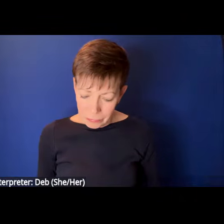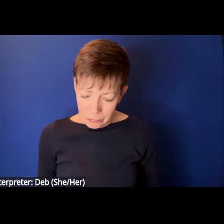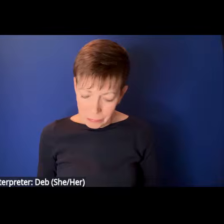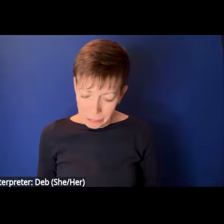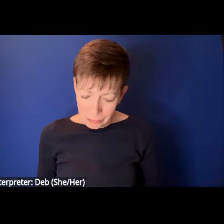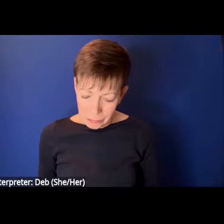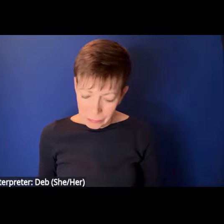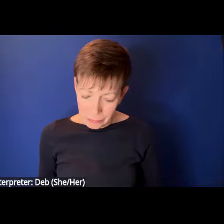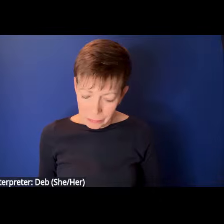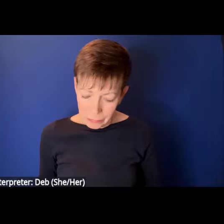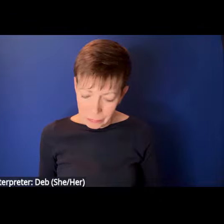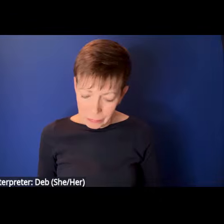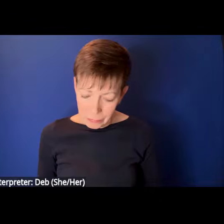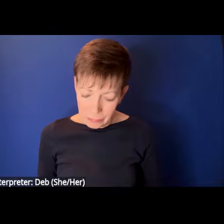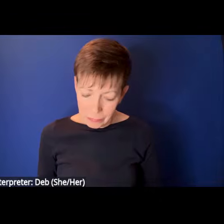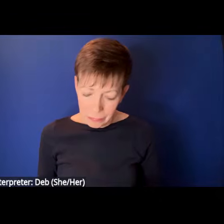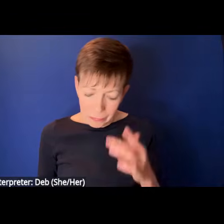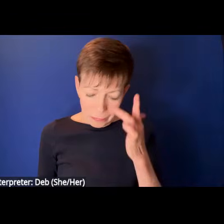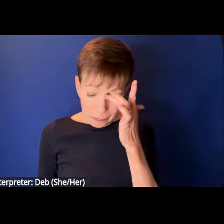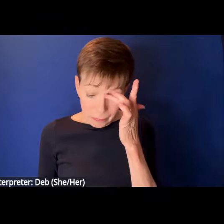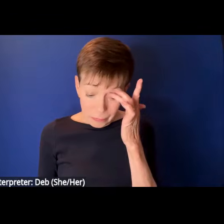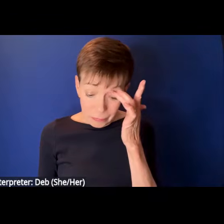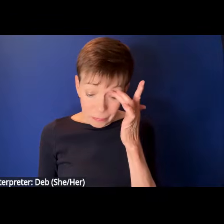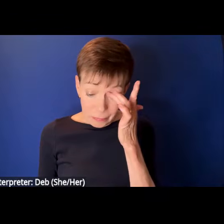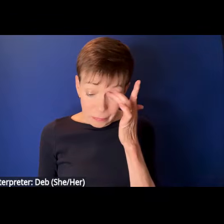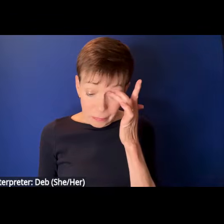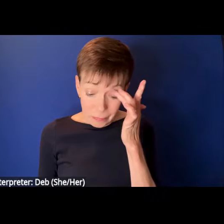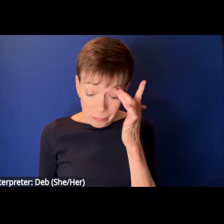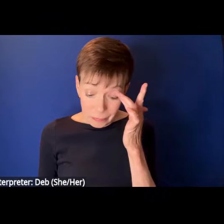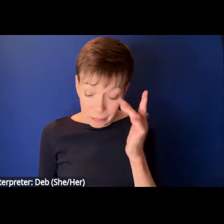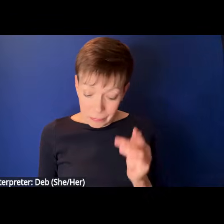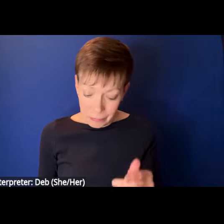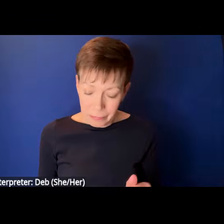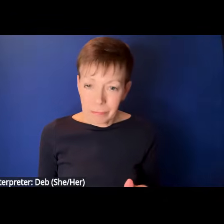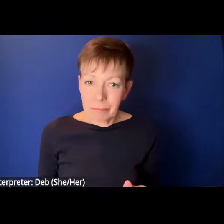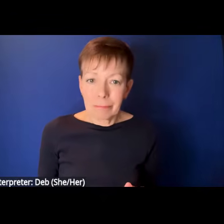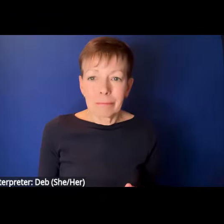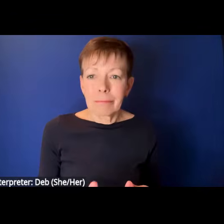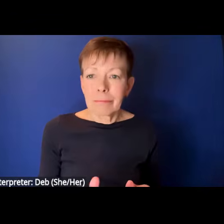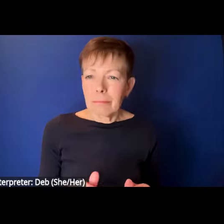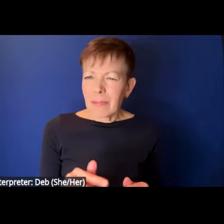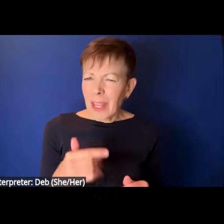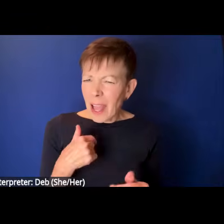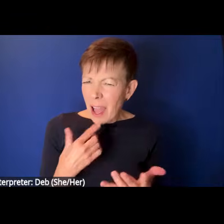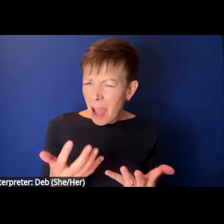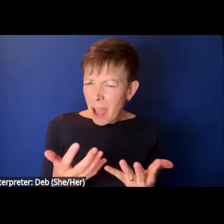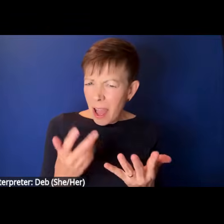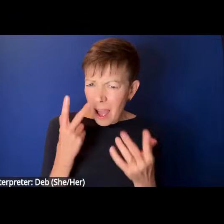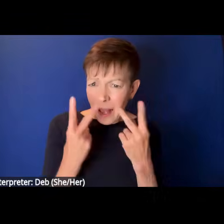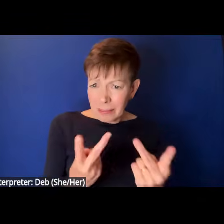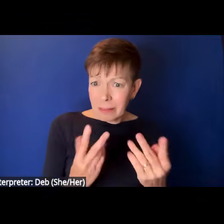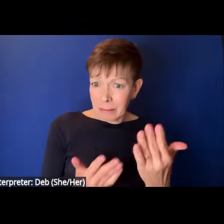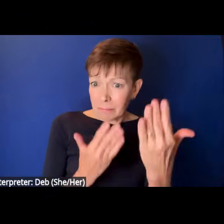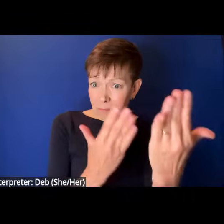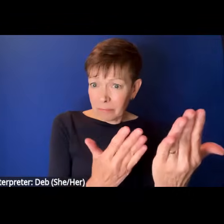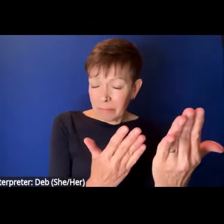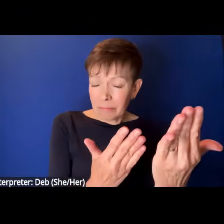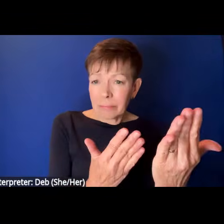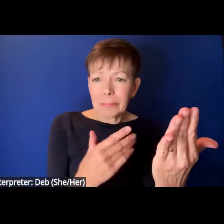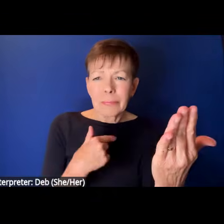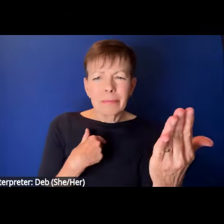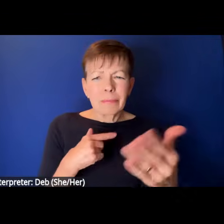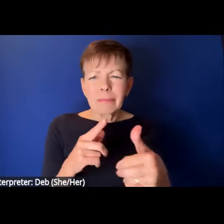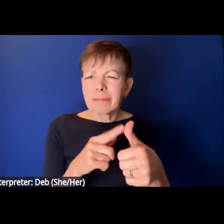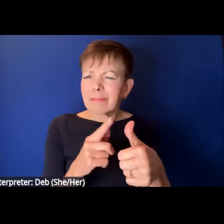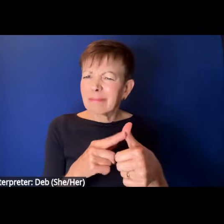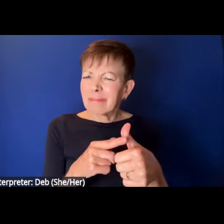All right, I got the motion. I'm just seeking a little bit of clarity on what the first part means.